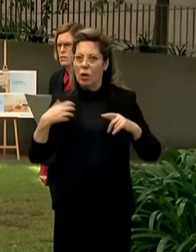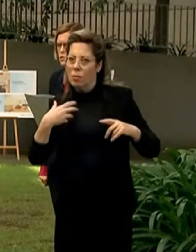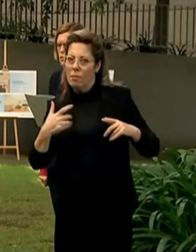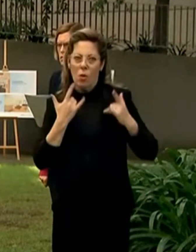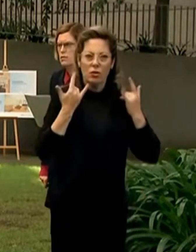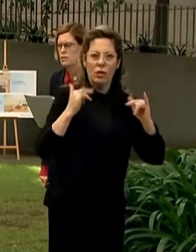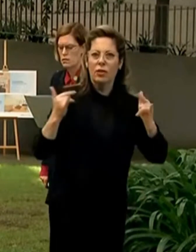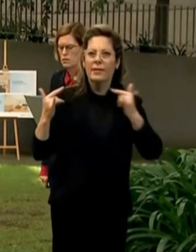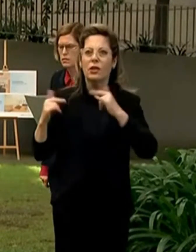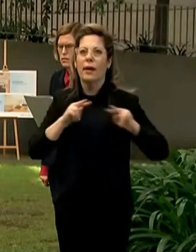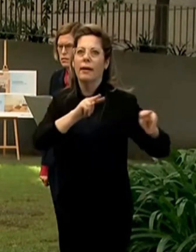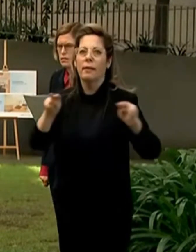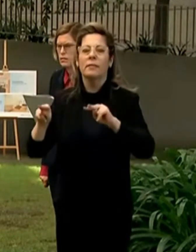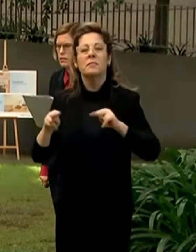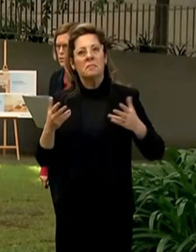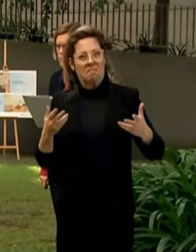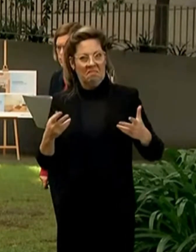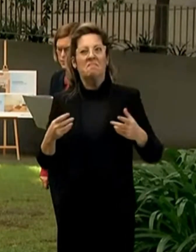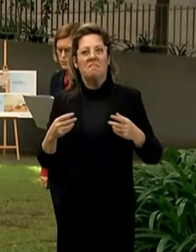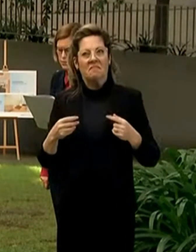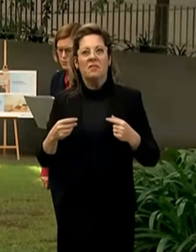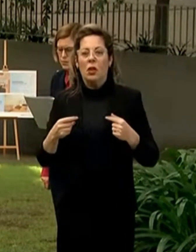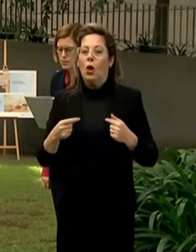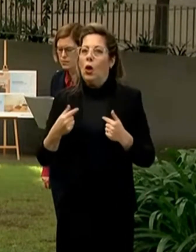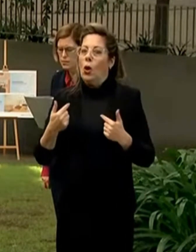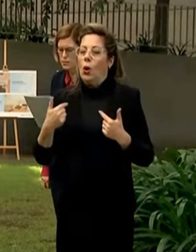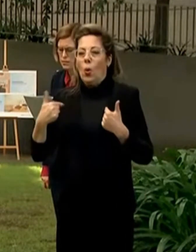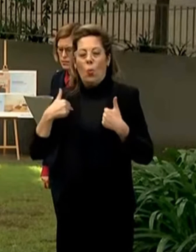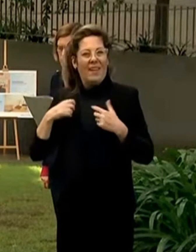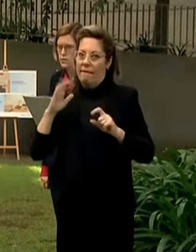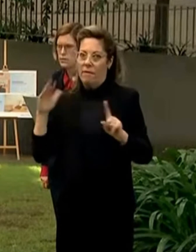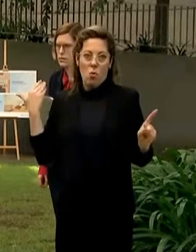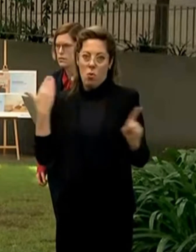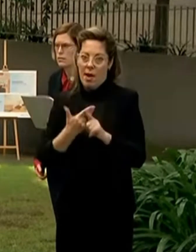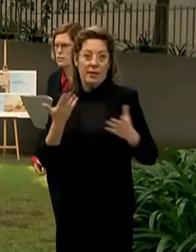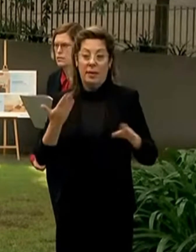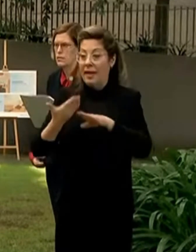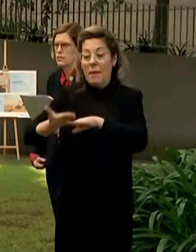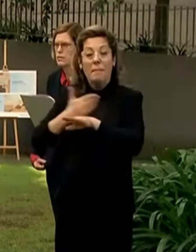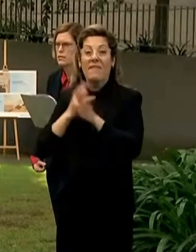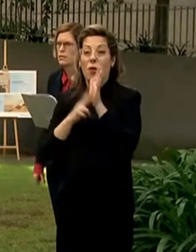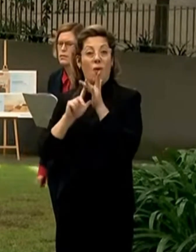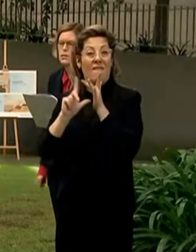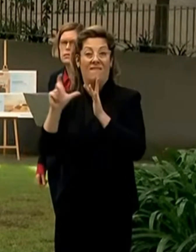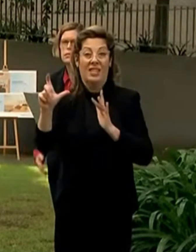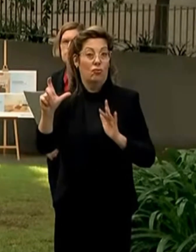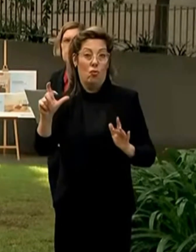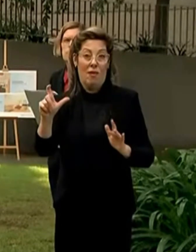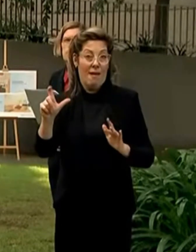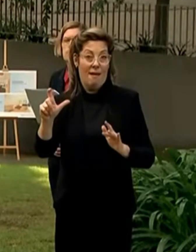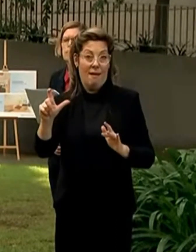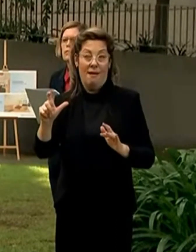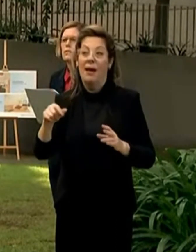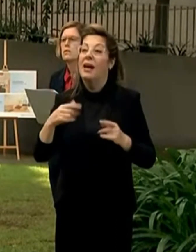been fantastic, can I say. Most recently, I think even before the Victorian outbreak, we always knew that this month would be a key one in relation